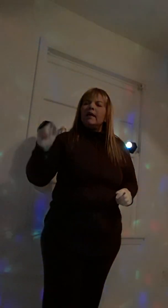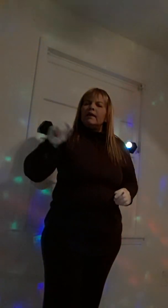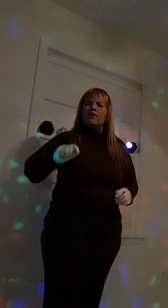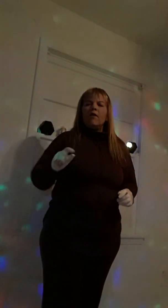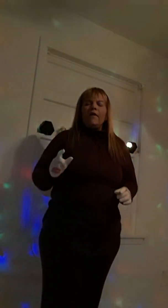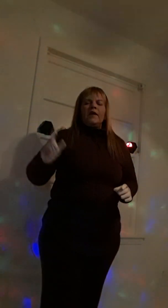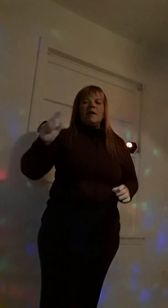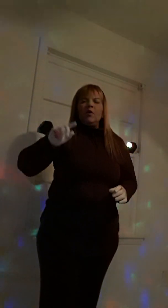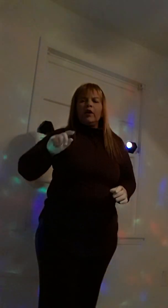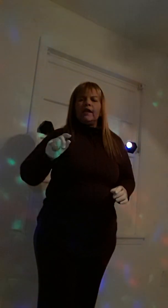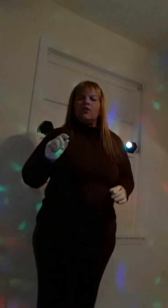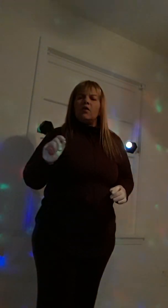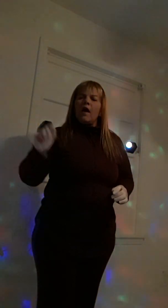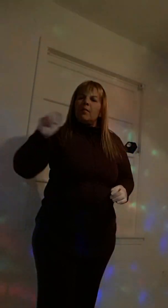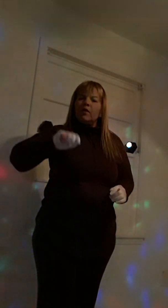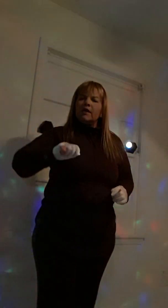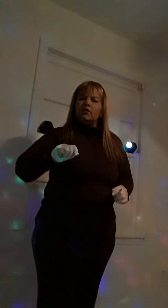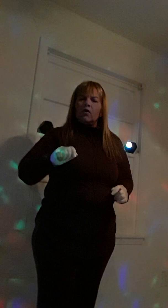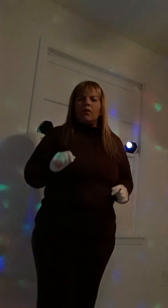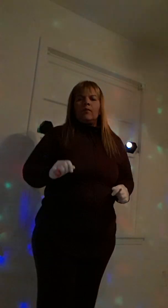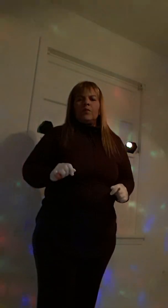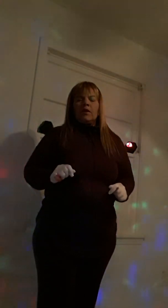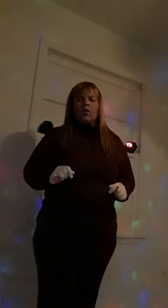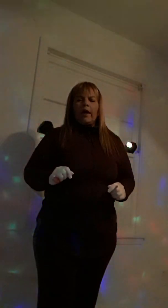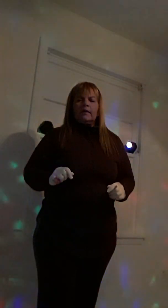little, y poquito a poquito, right,